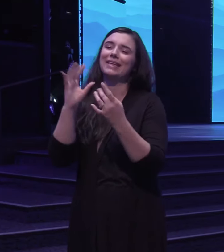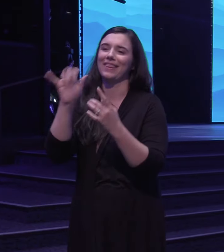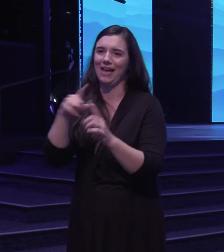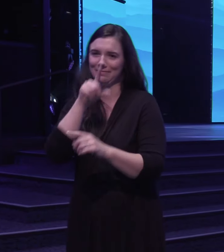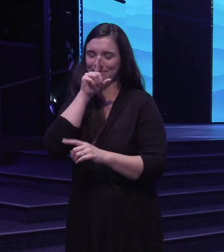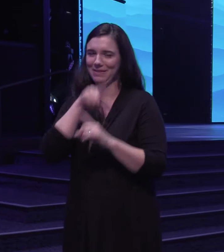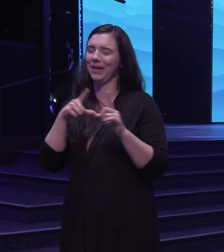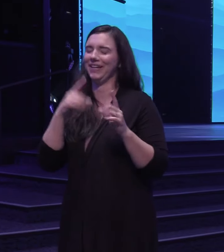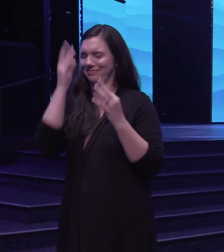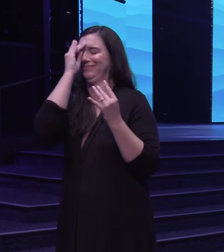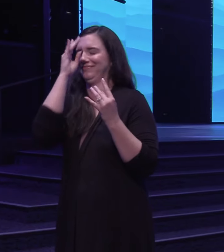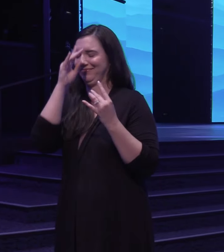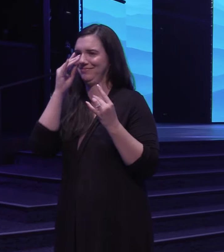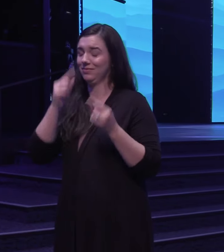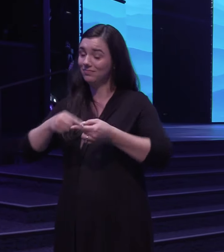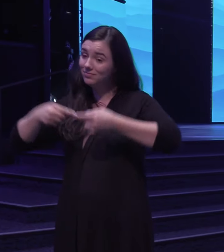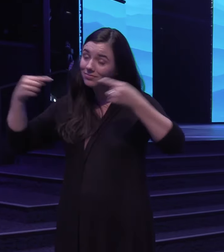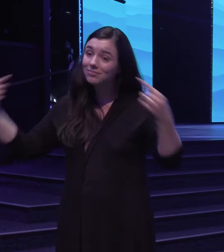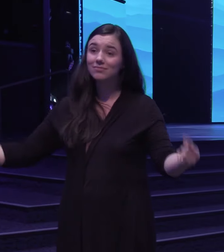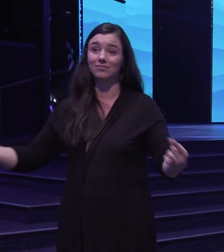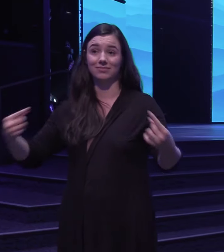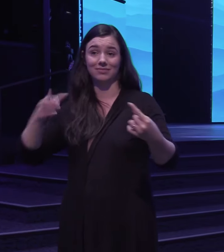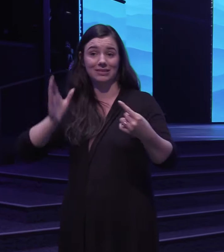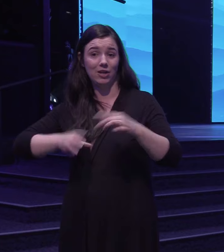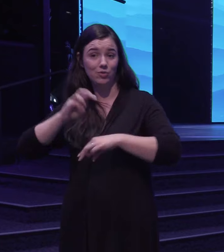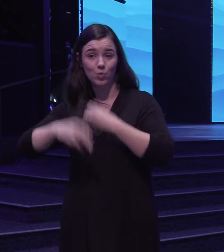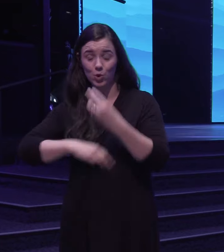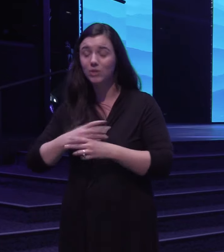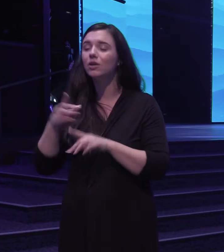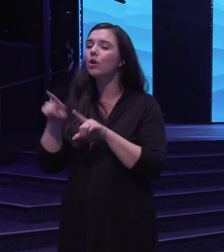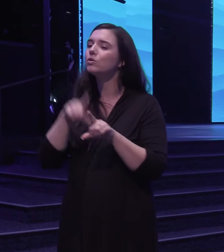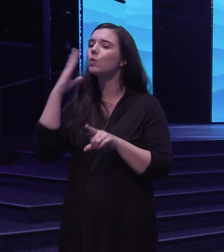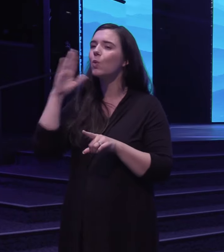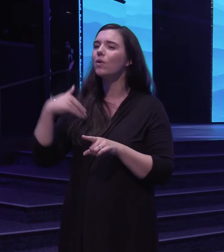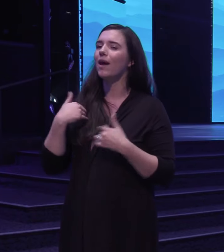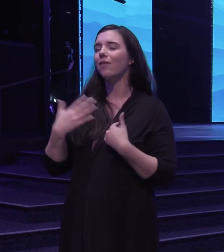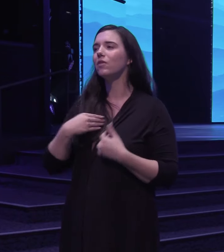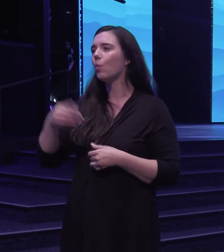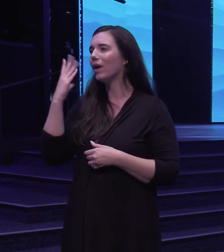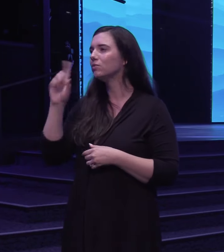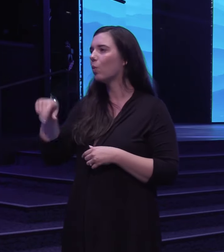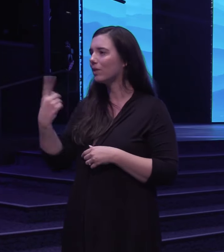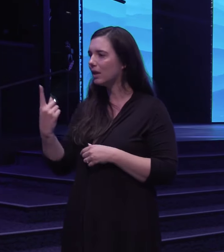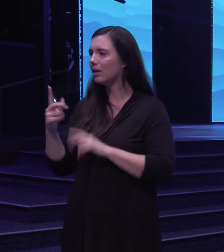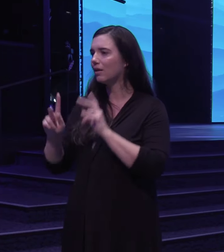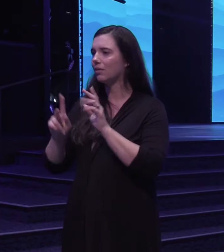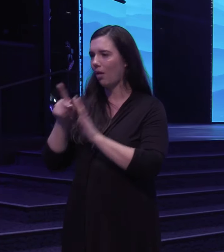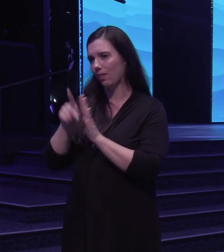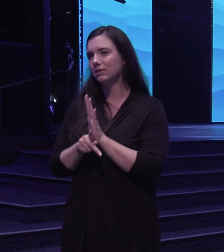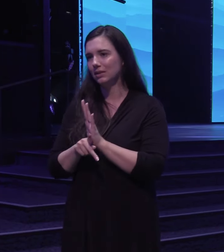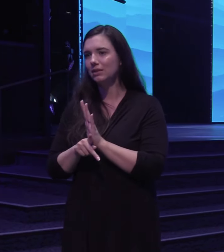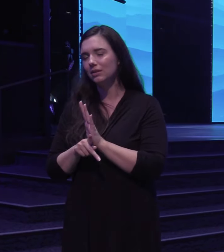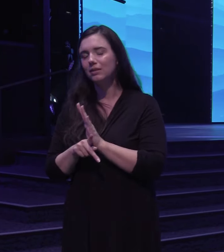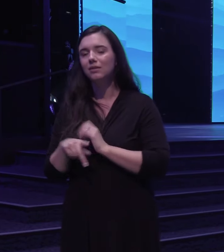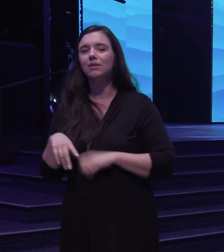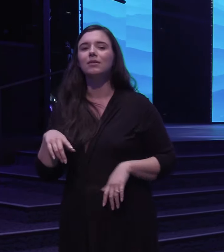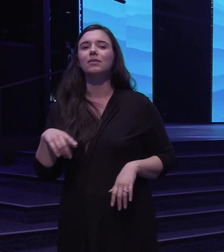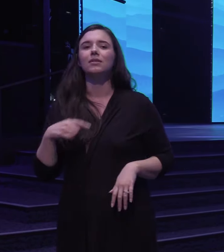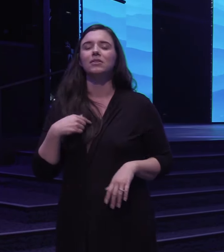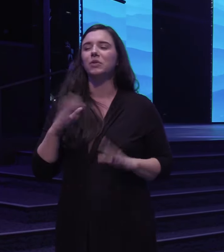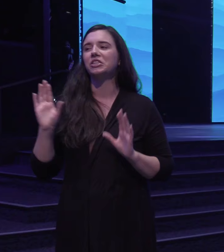thinking. And I also knew that they had a whites-only policy. And, you know, I